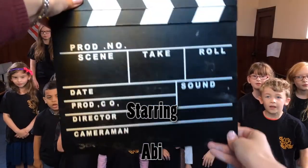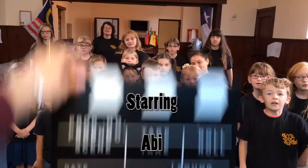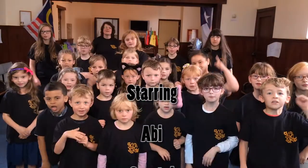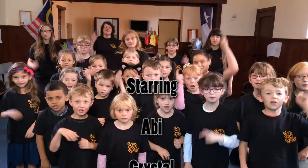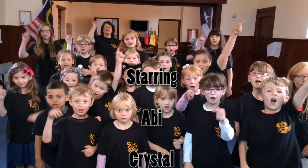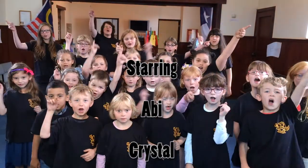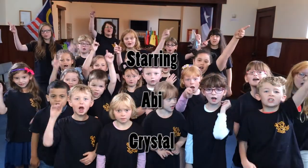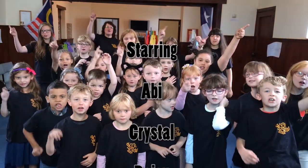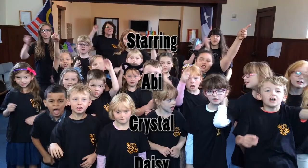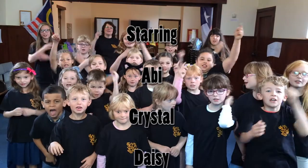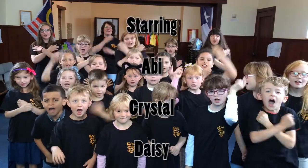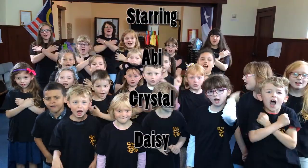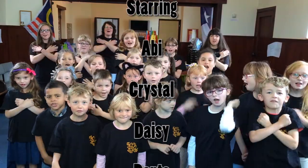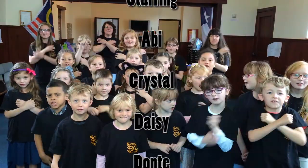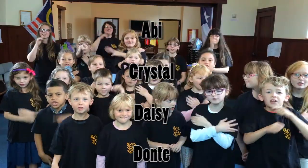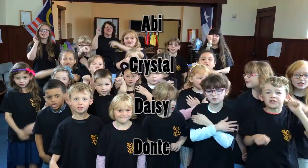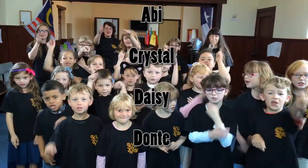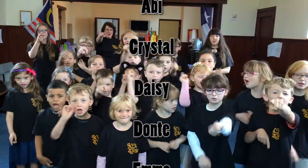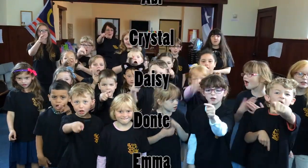God, God, God, yeah!